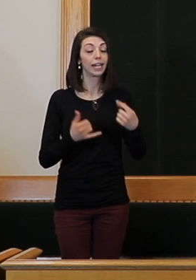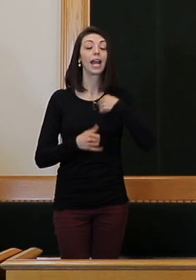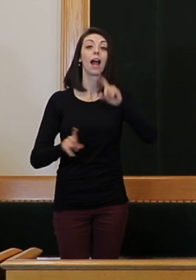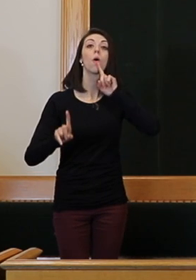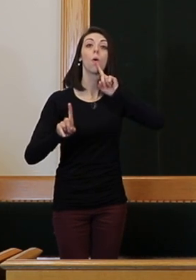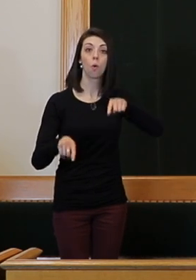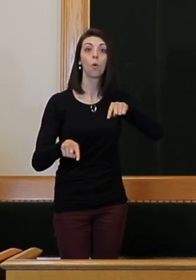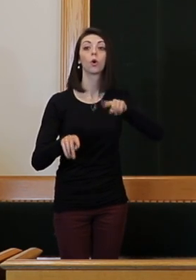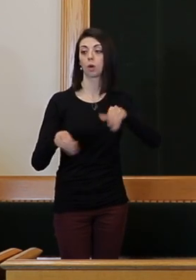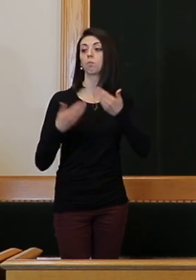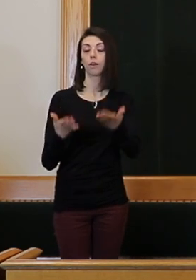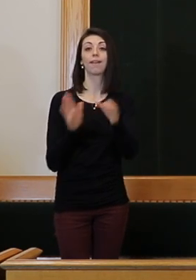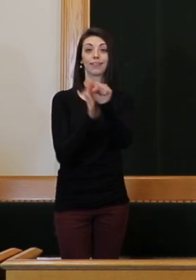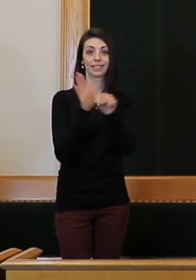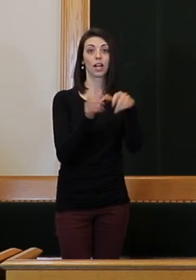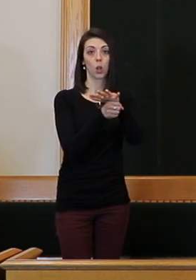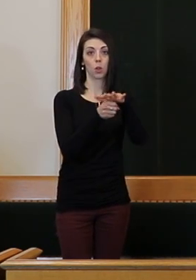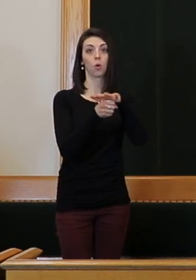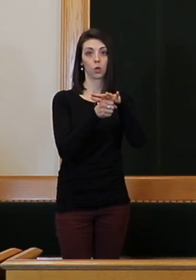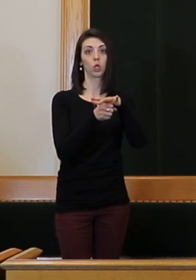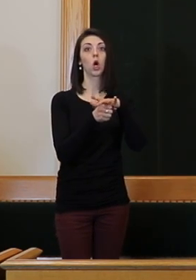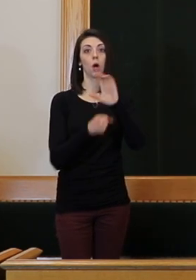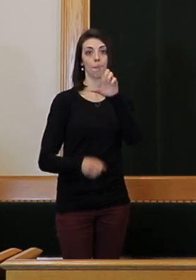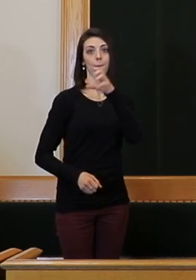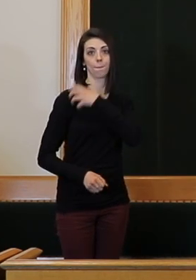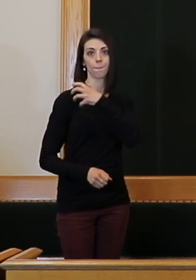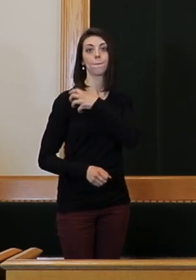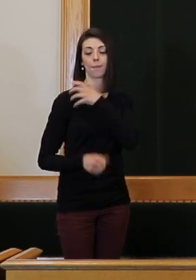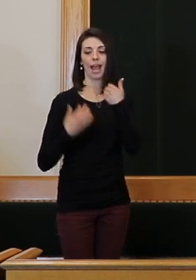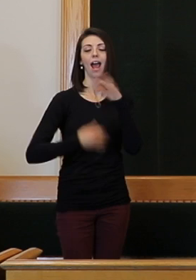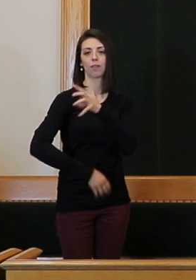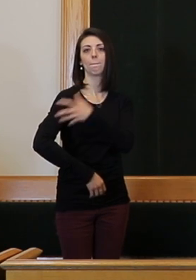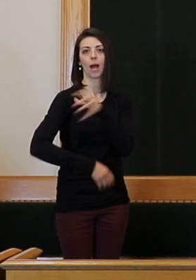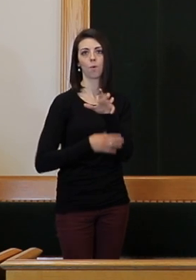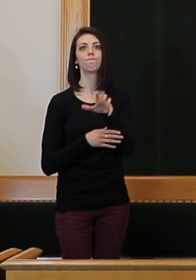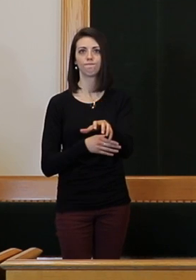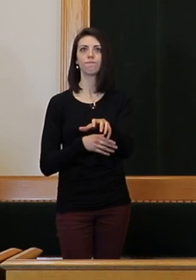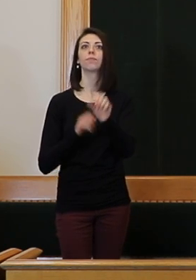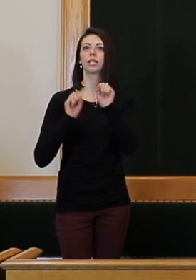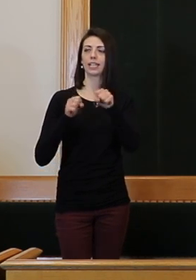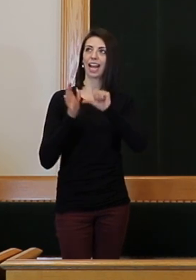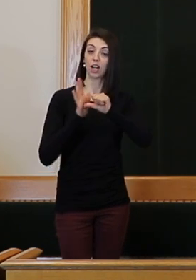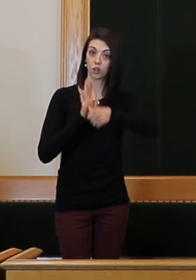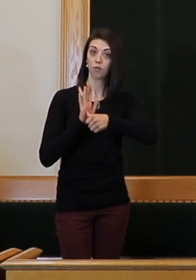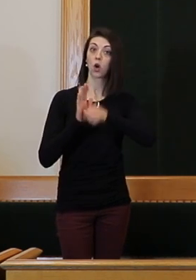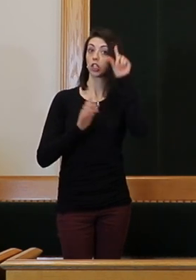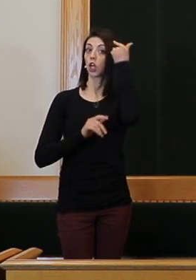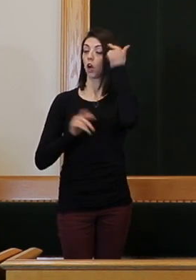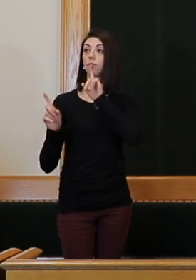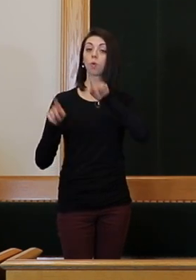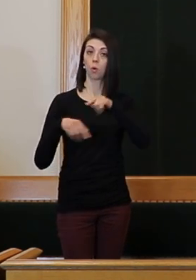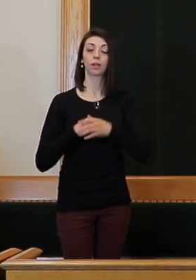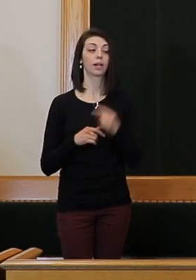order giving state and local law enforcement agencies the powers necessary to enforce the governor's orders. I've asked Mayors